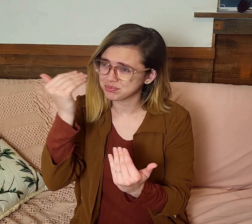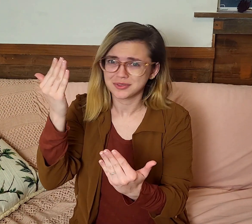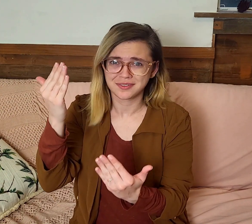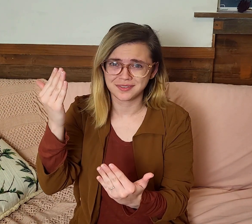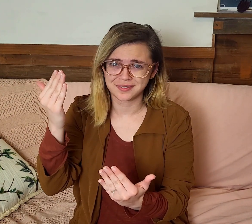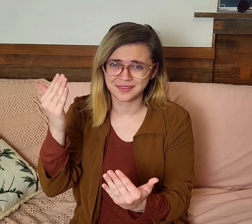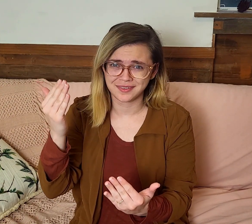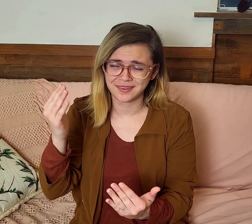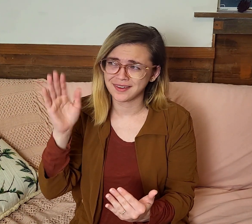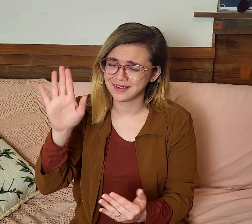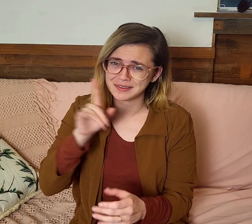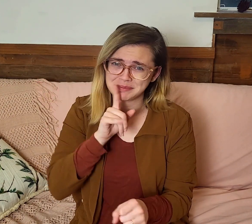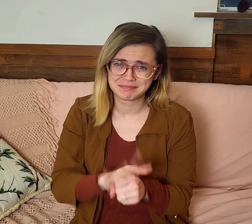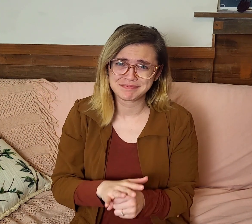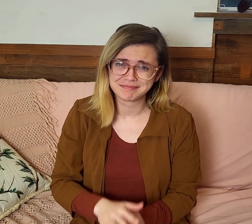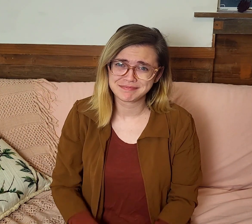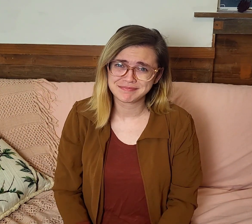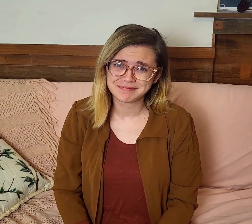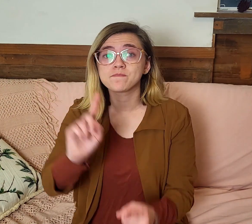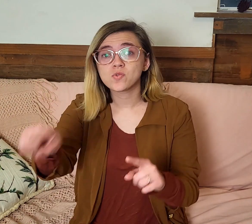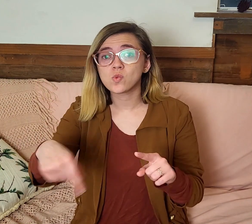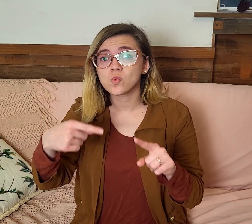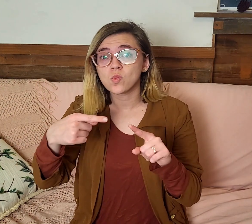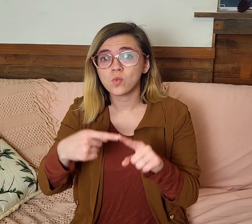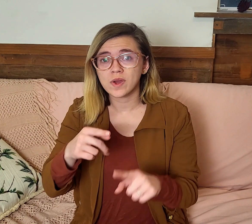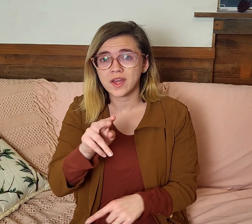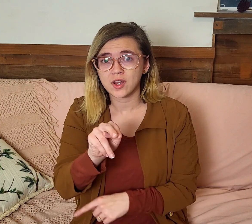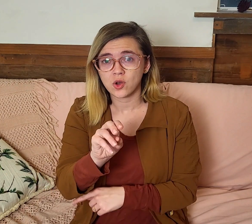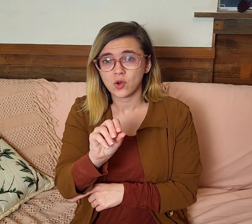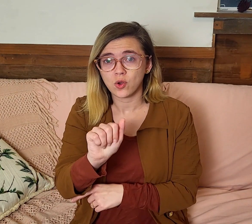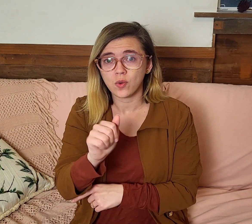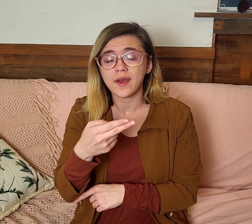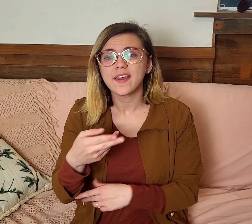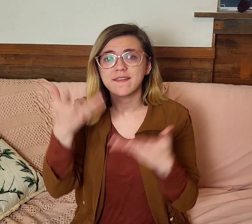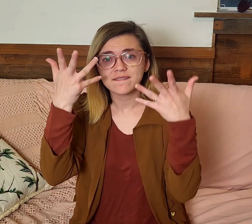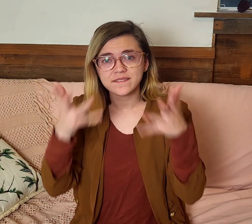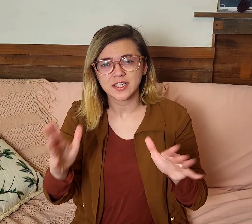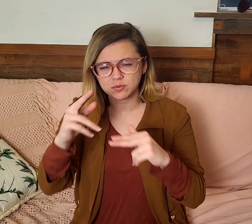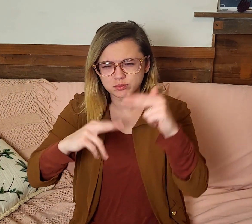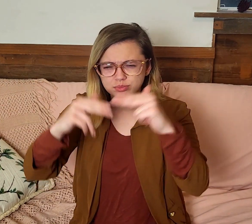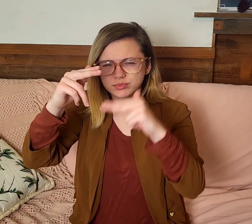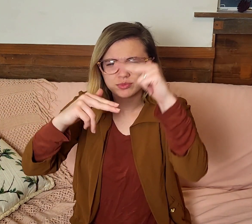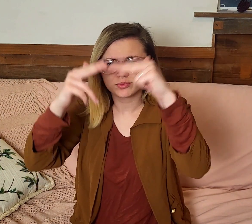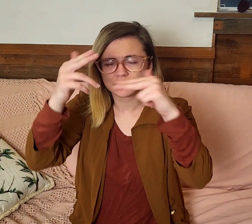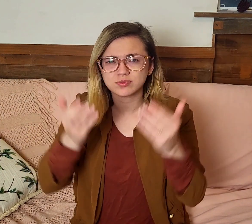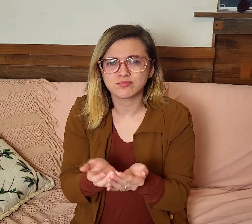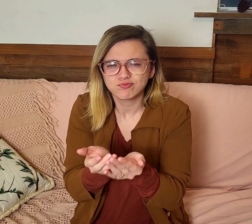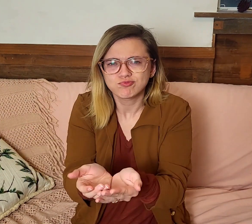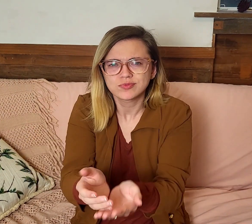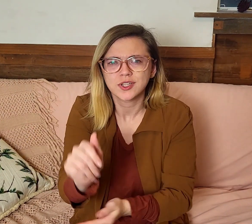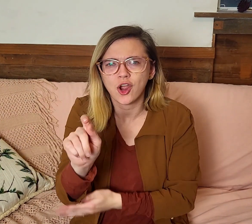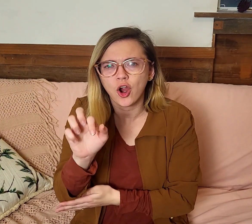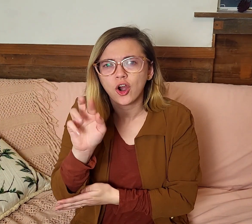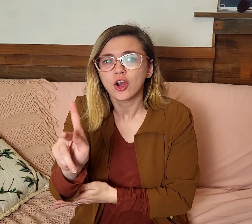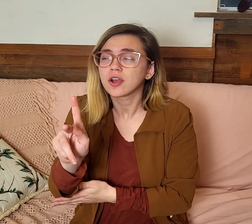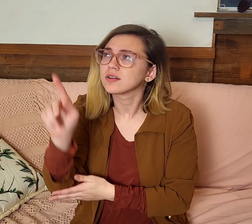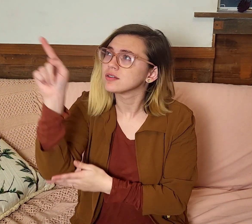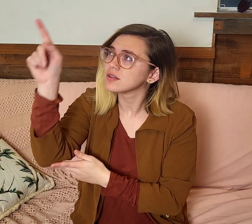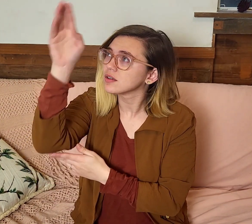his obedience to the covenant. And when Noah finished building the ark, God